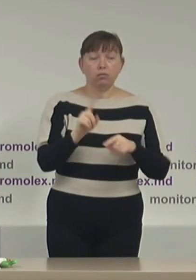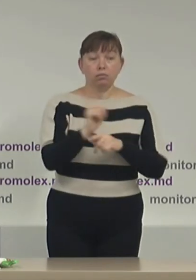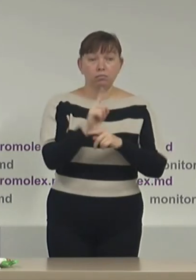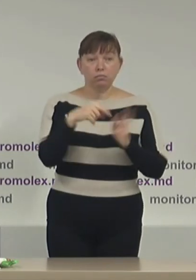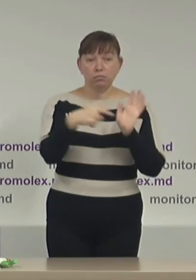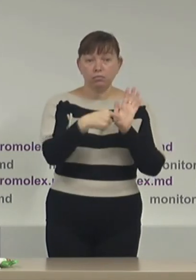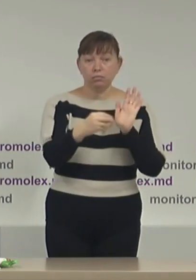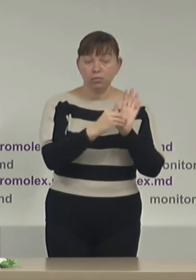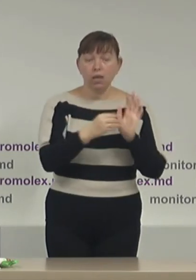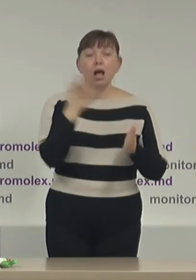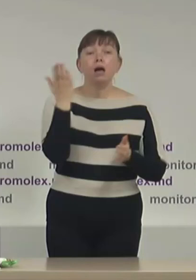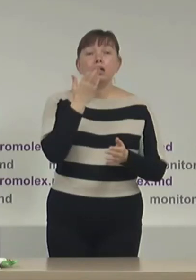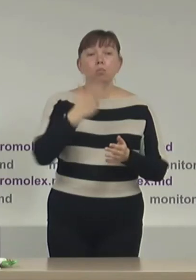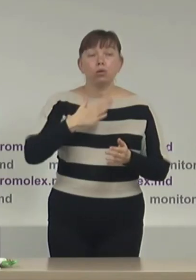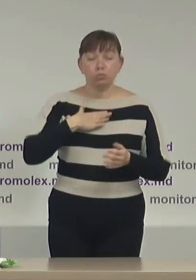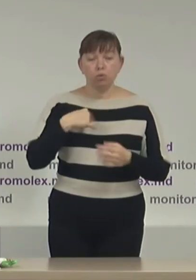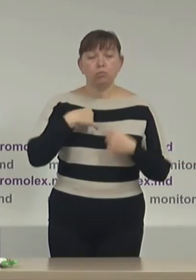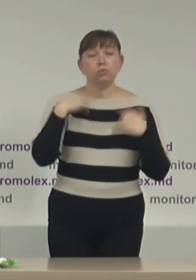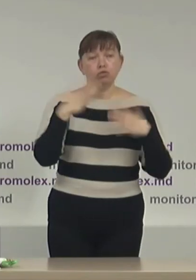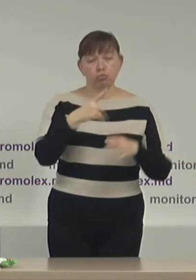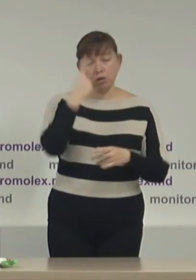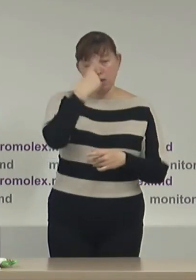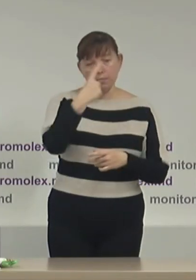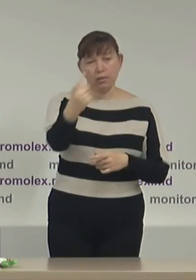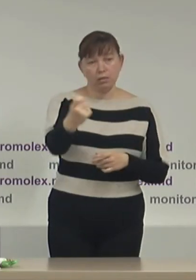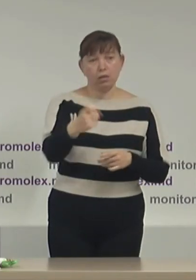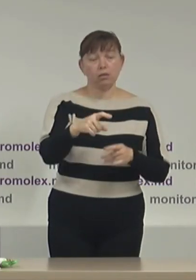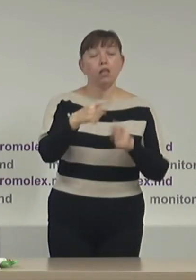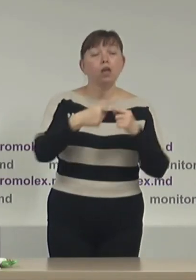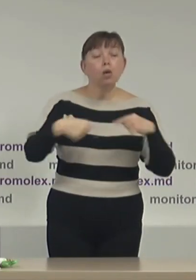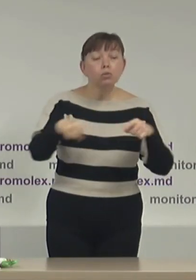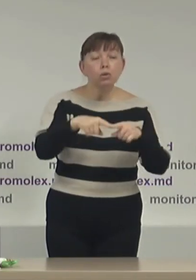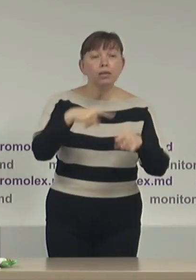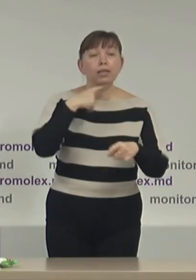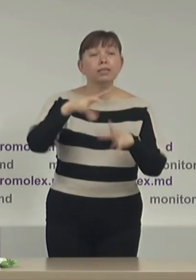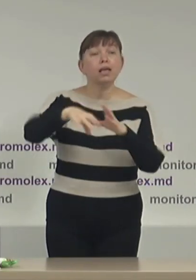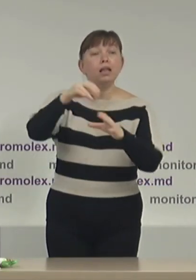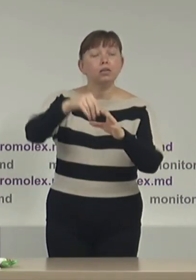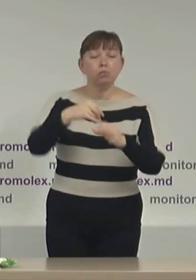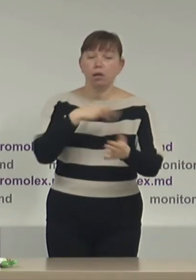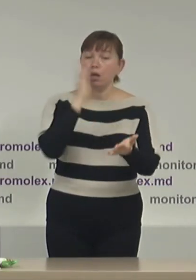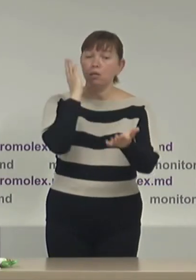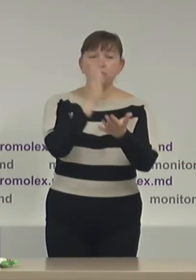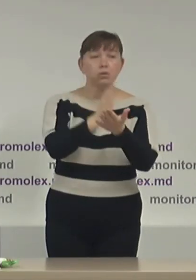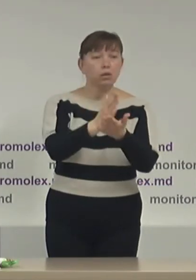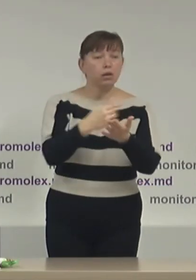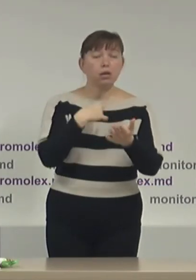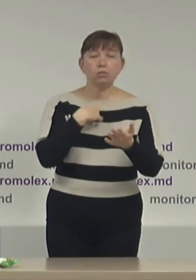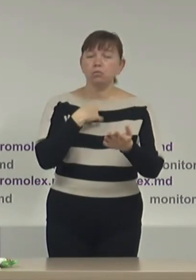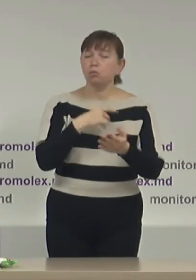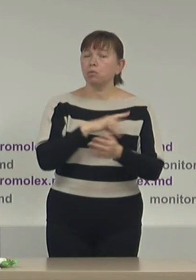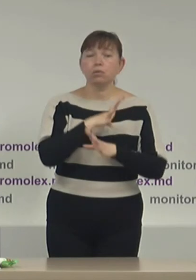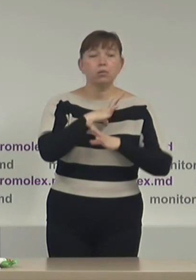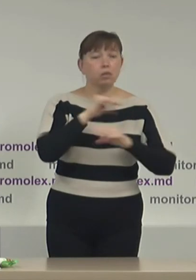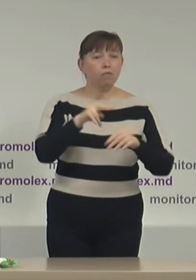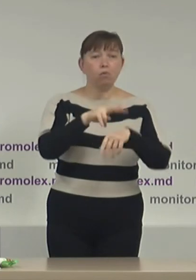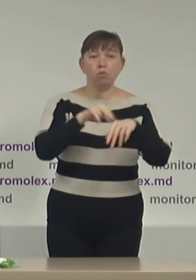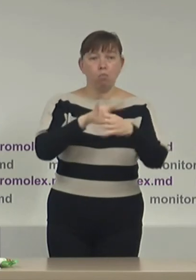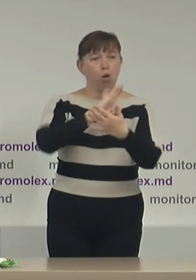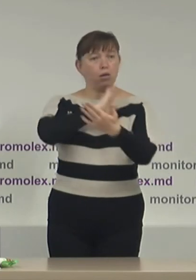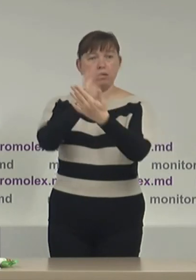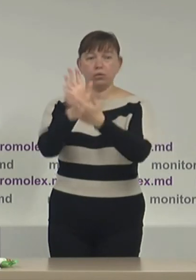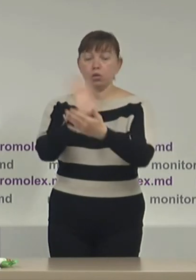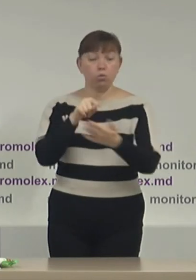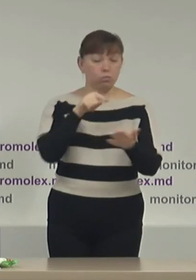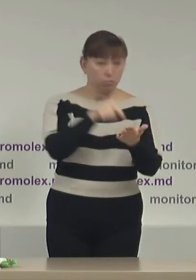the basis of these provisions, through our reports, we have notified the electoral authorities. We have not